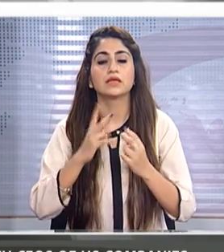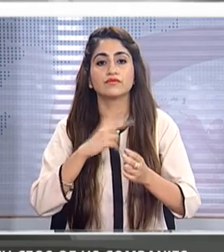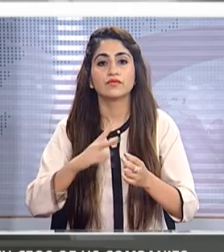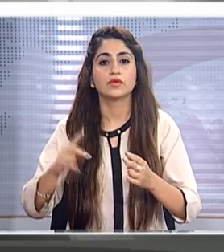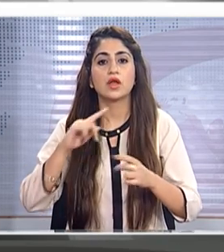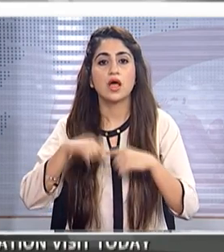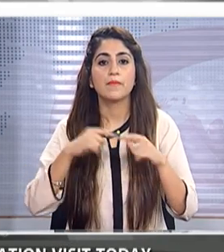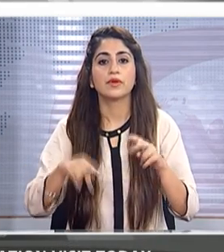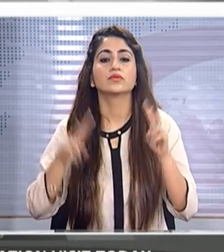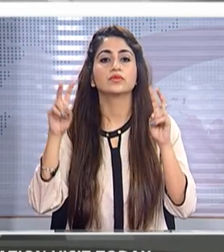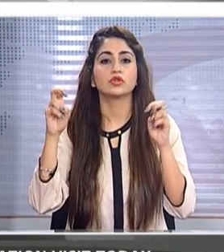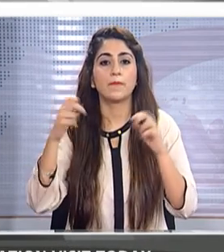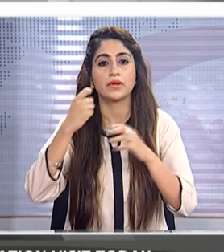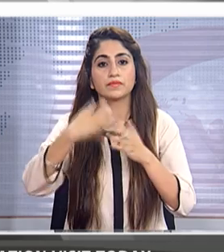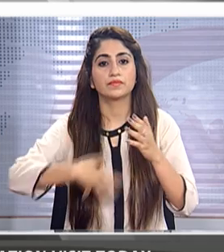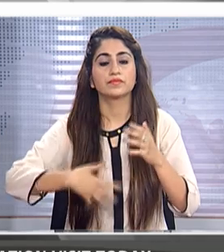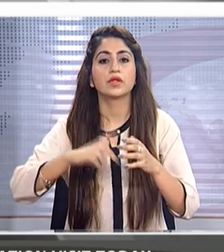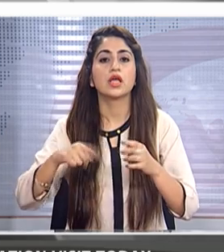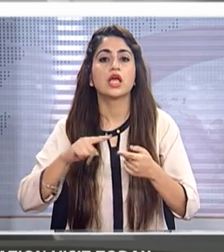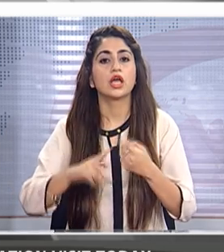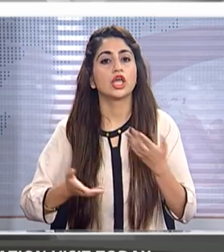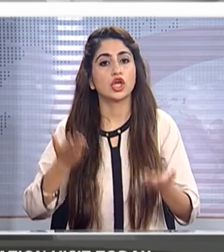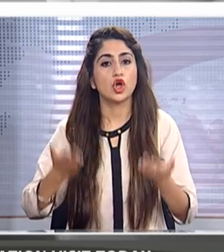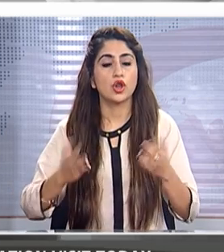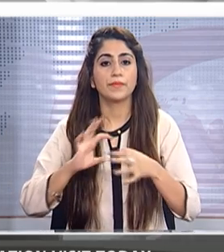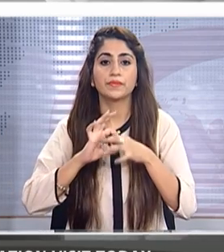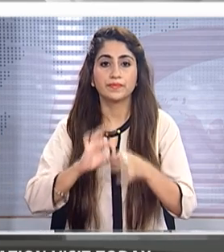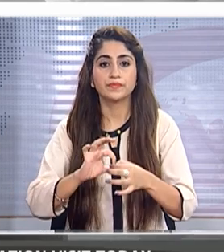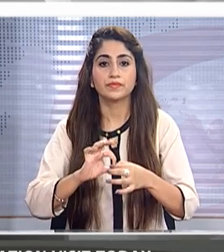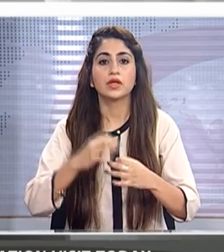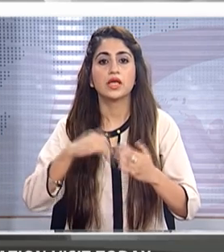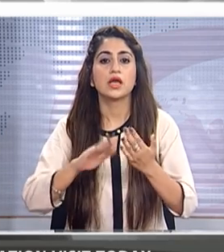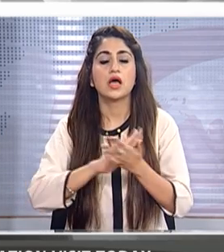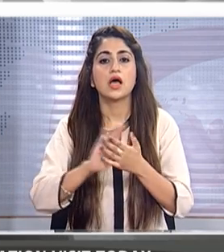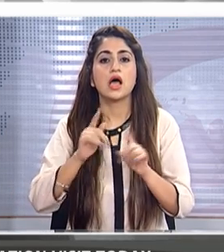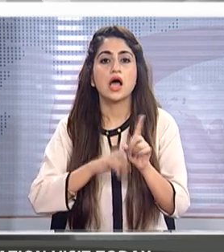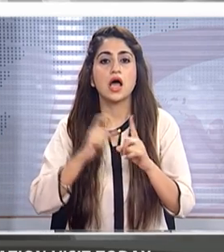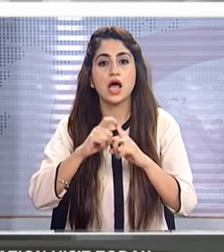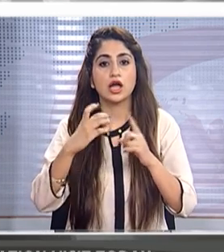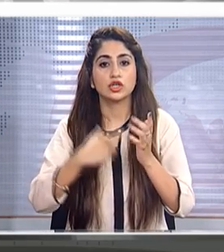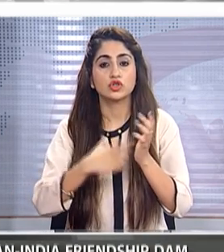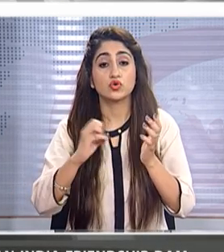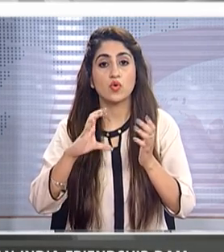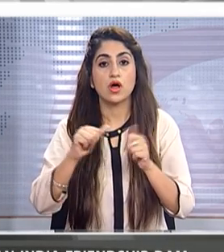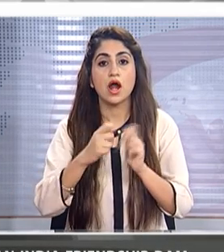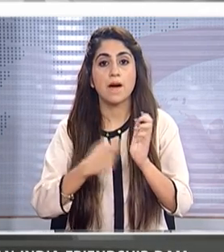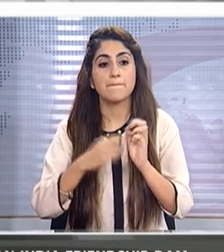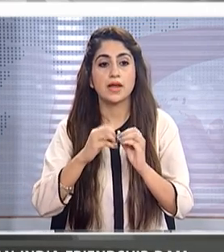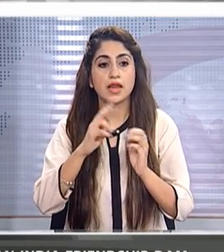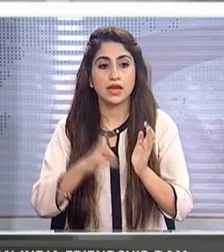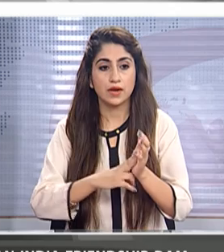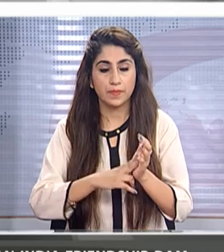on a range of bilateral issues, including ways to further boost economic ties, particularly in the hydrocarbon